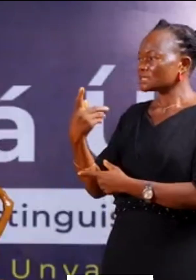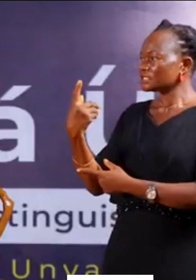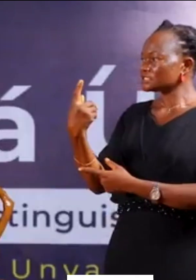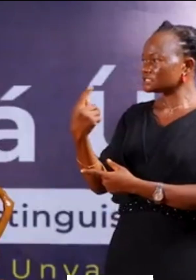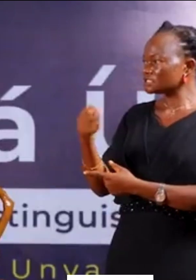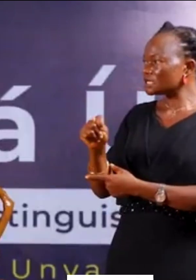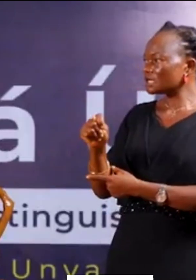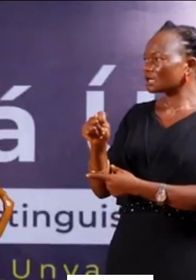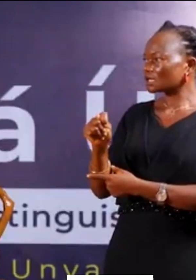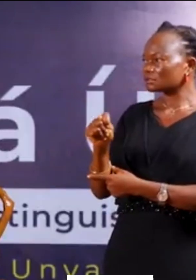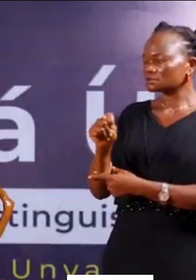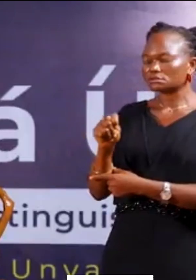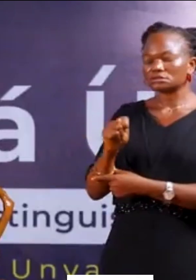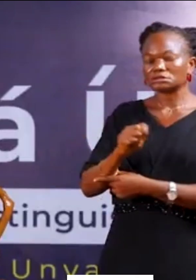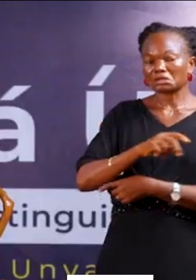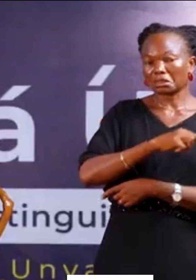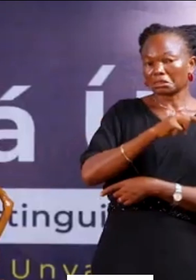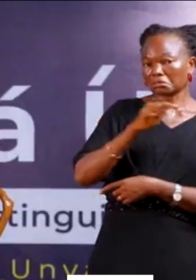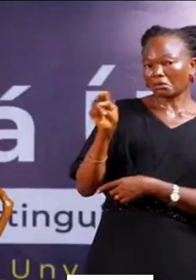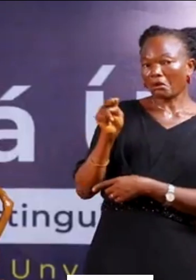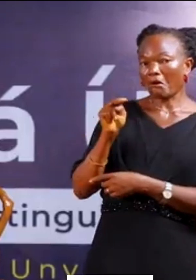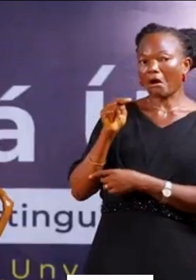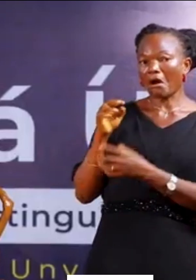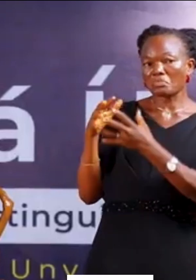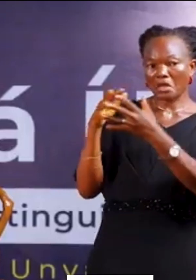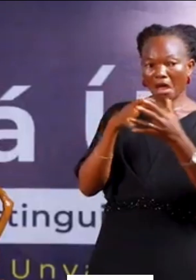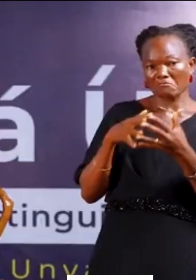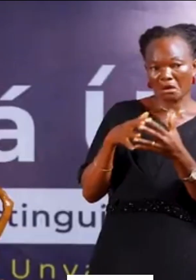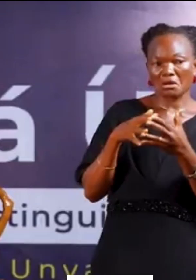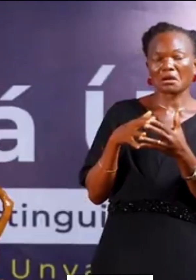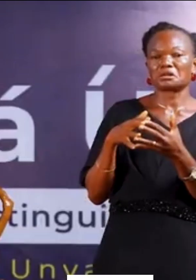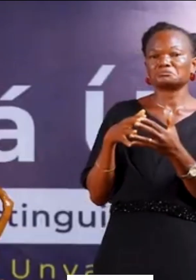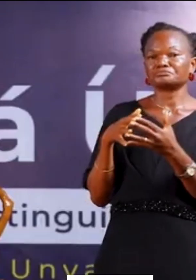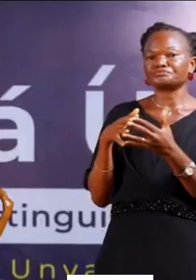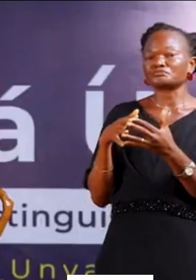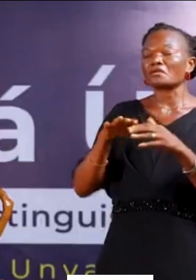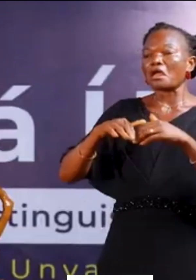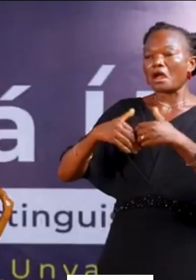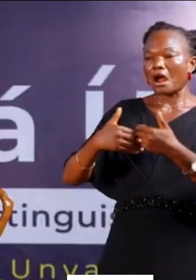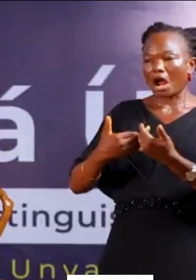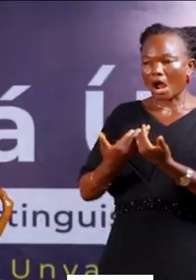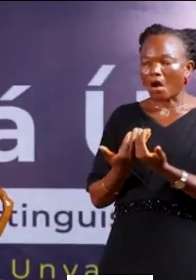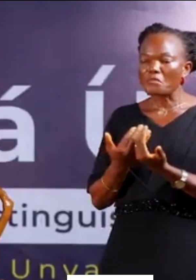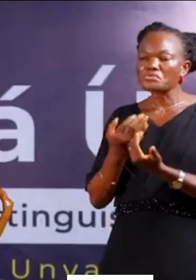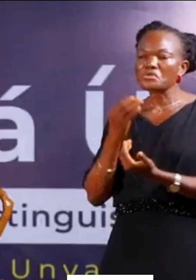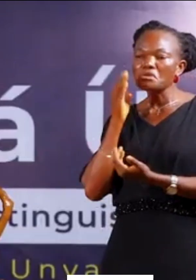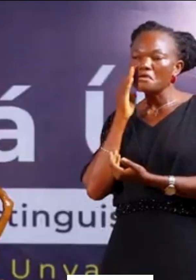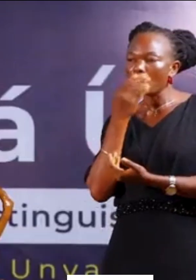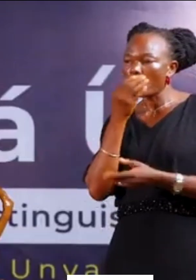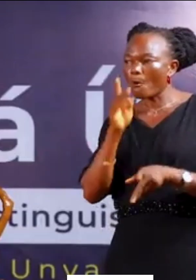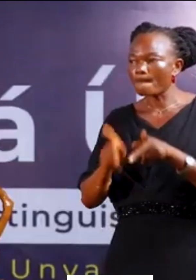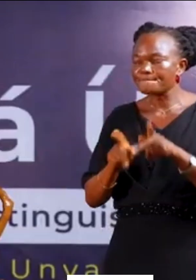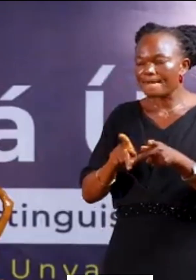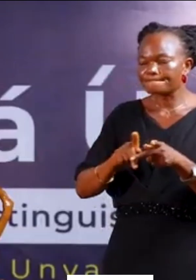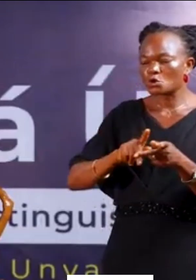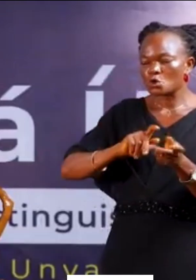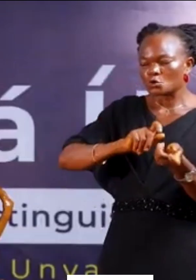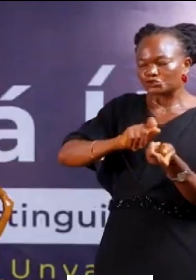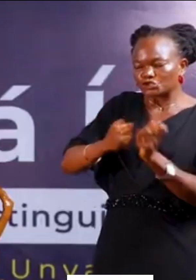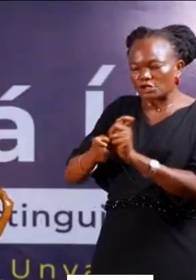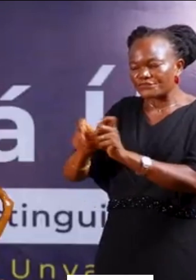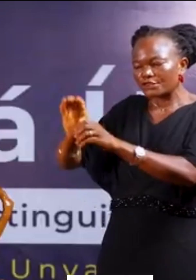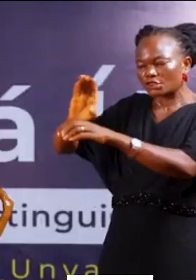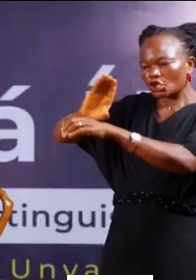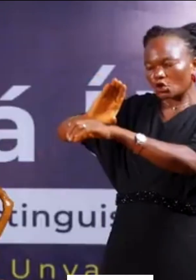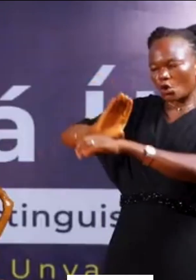the mainland North America as well as the Caribbeans. How did the Igbo people shape the